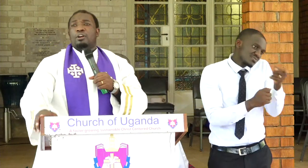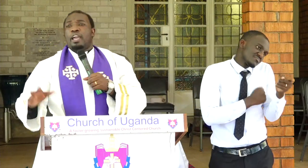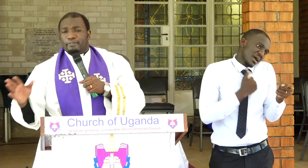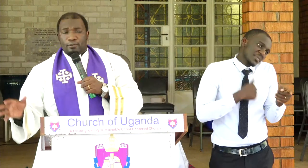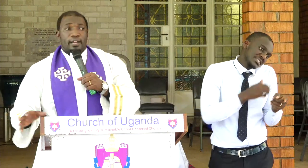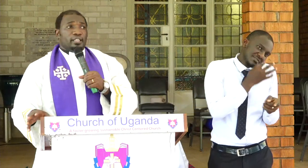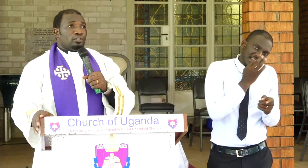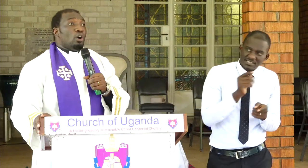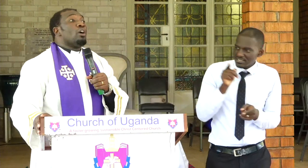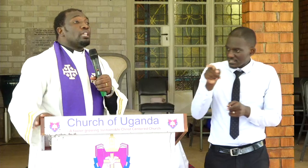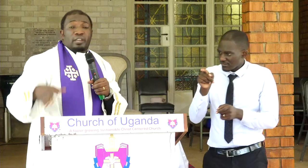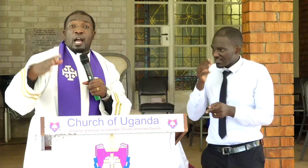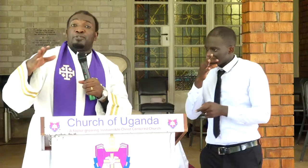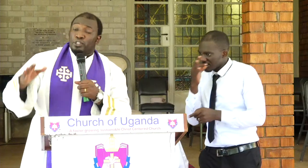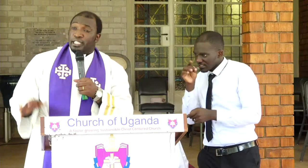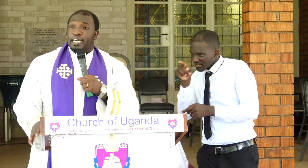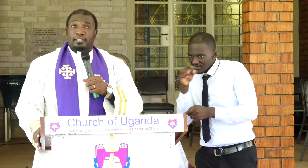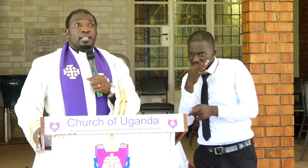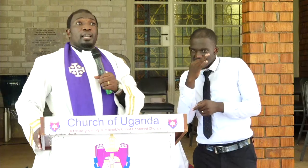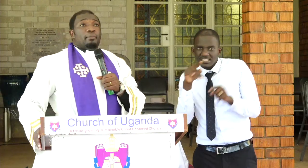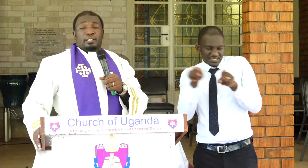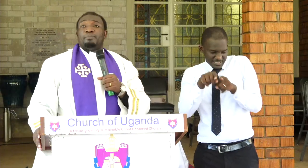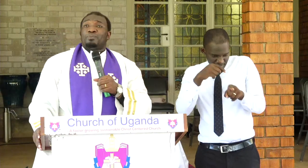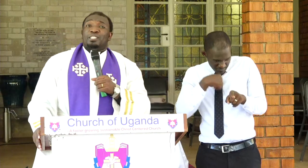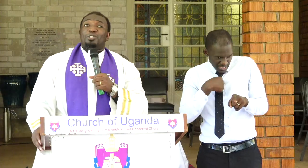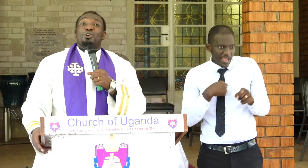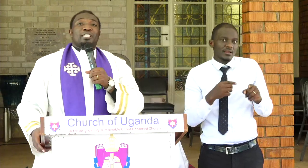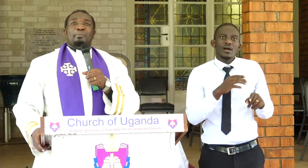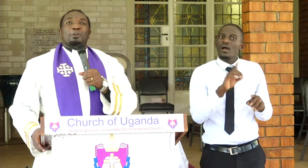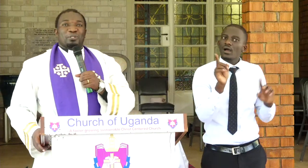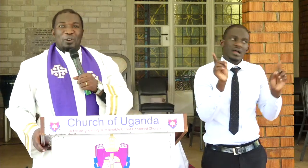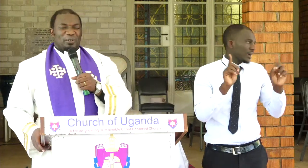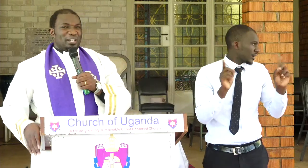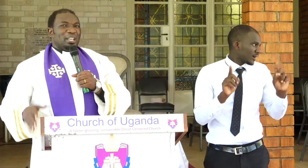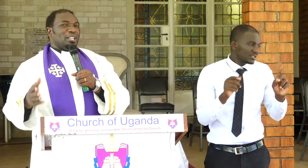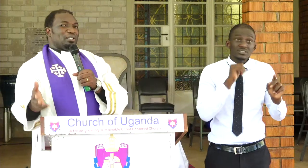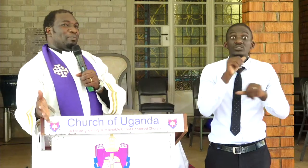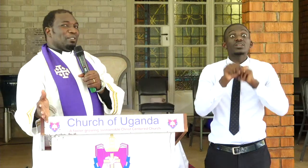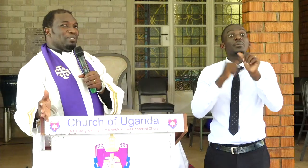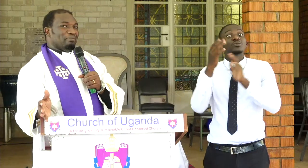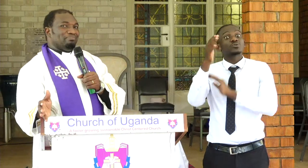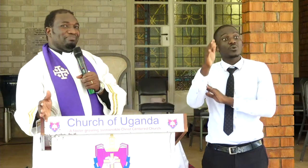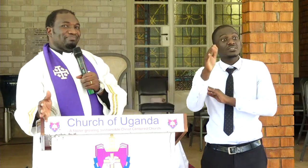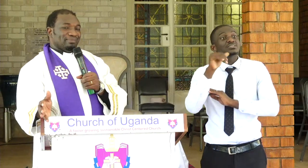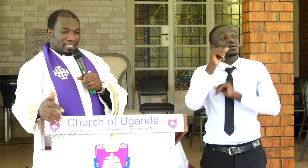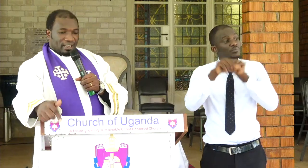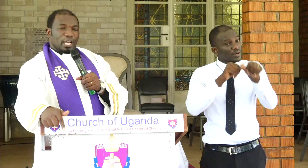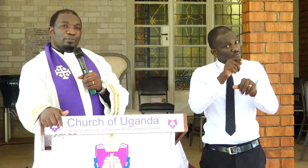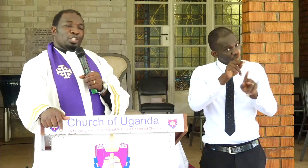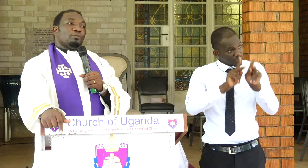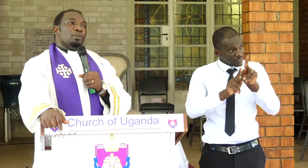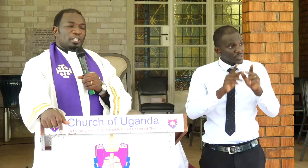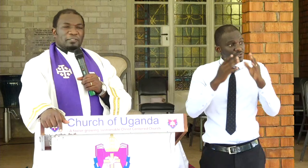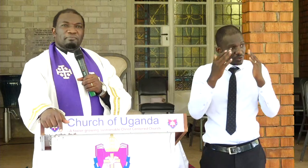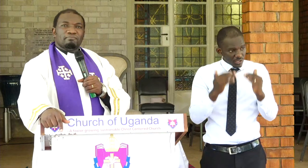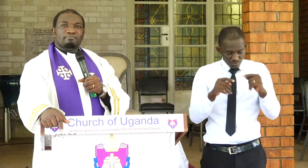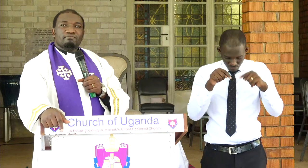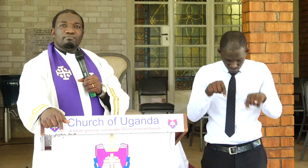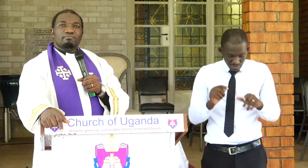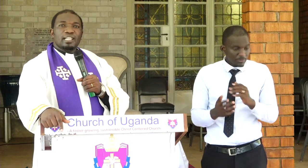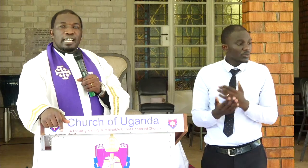doing, they are 40 days. I mean, it is not about God, it's about them. This